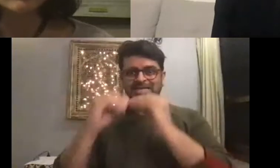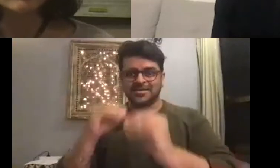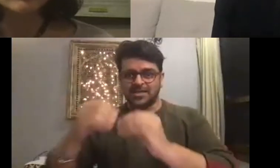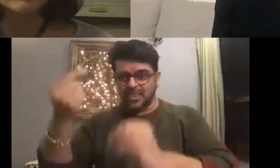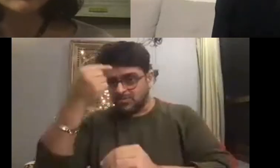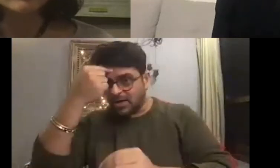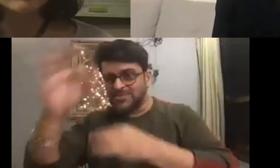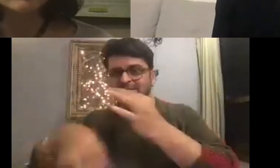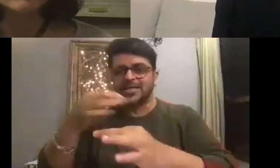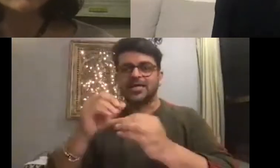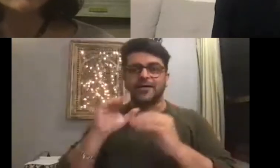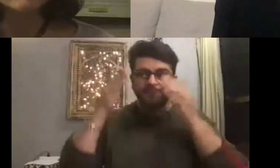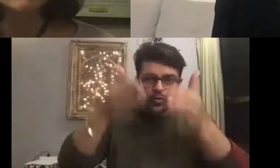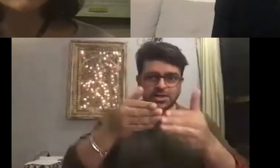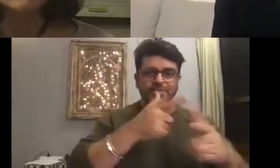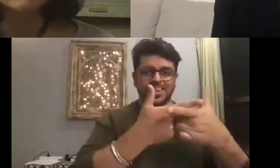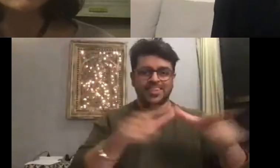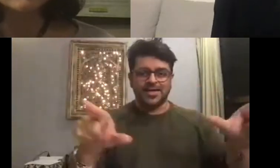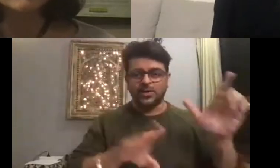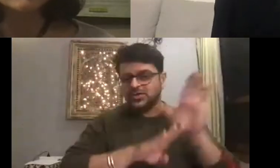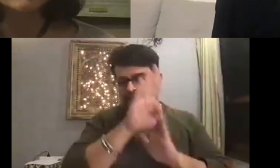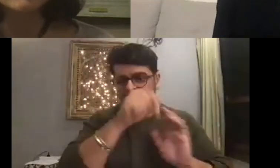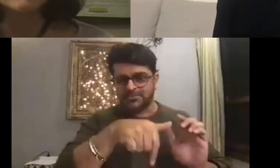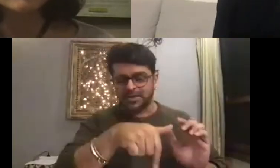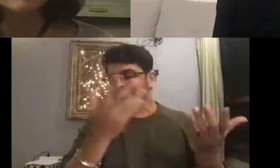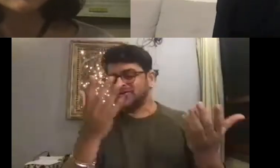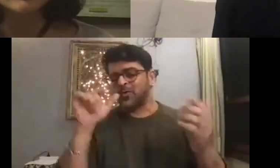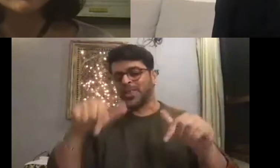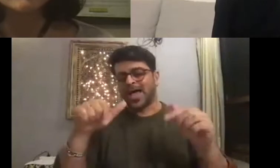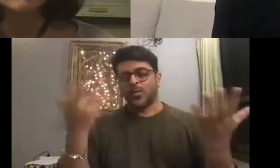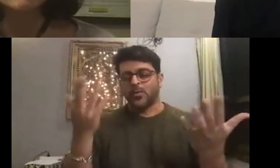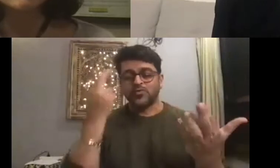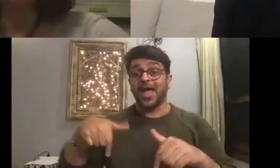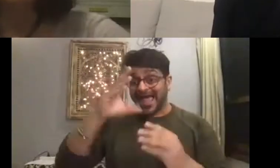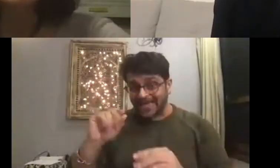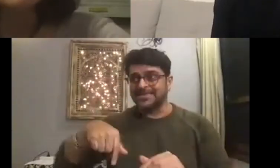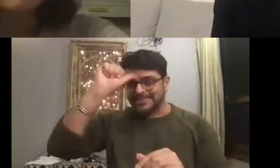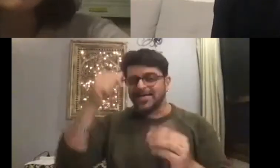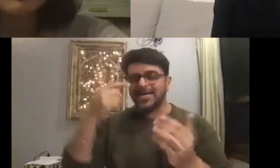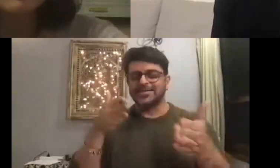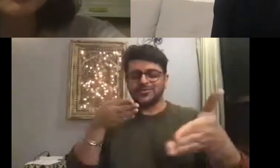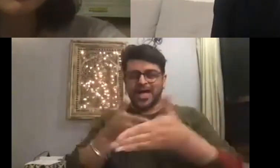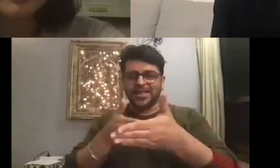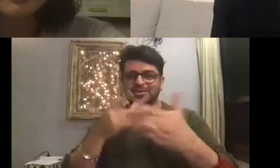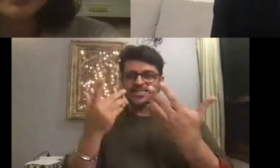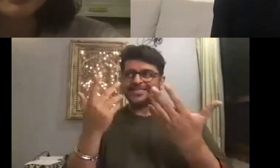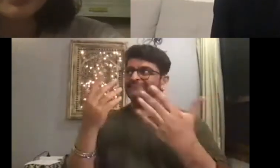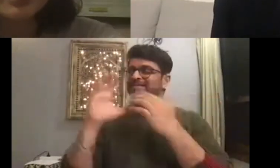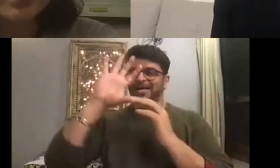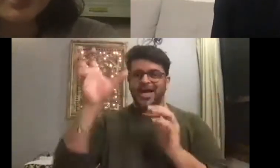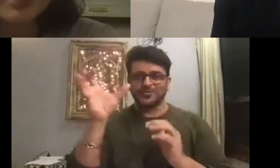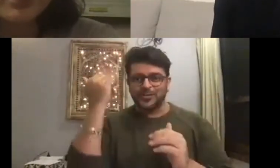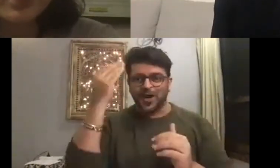is given on fixing the problem instead of actually focusing on language development. So again, India,